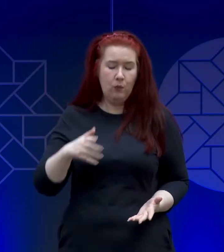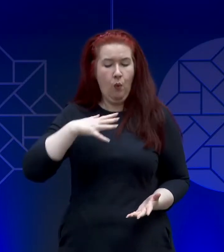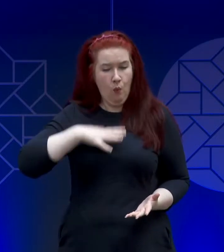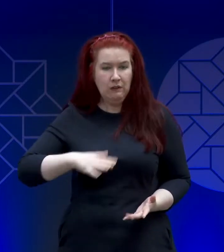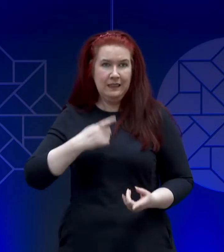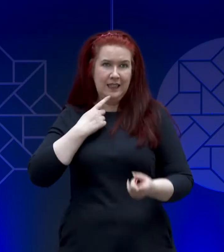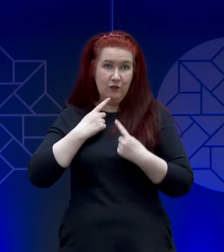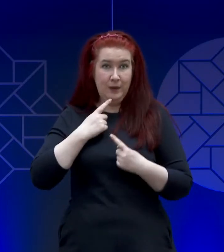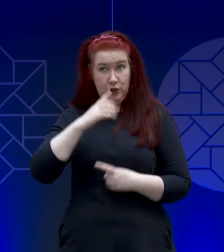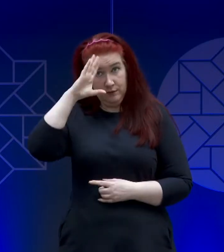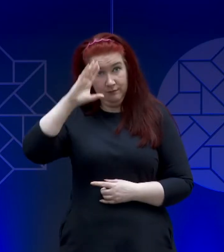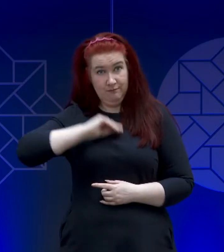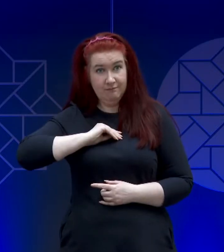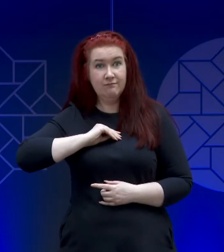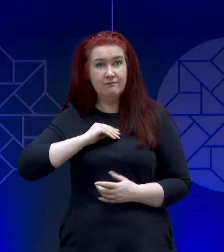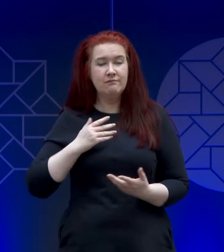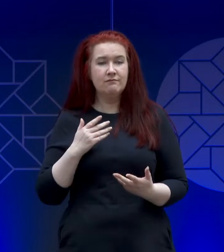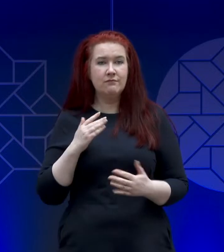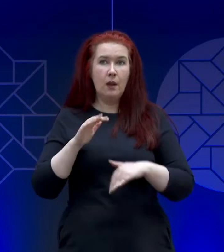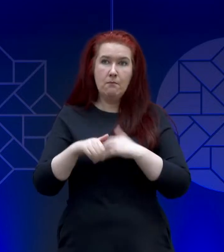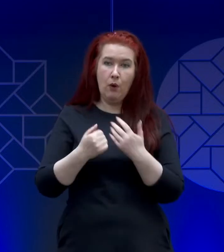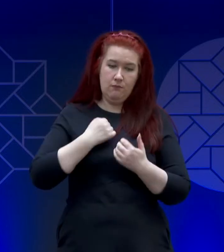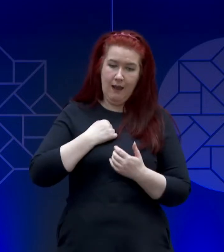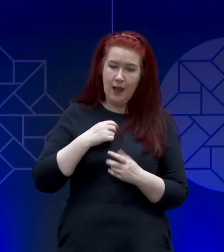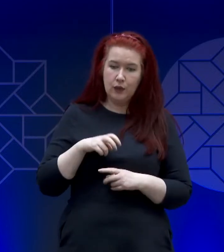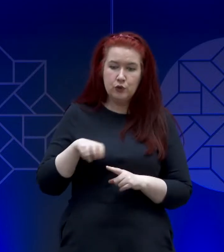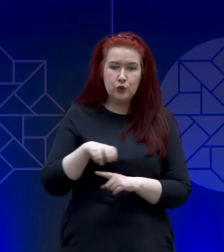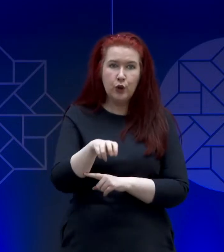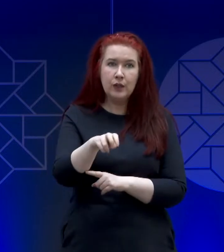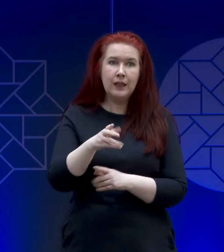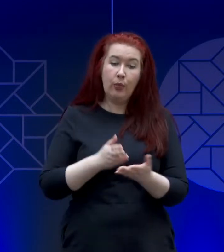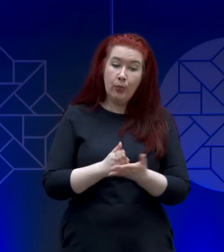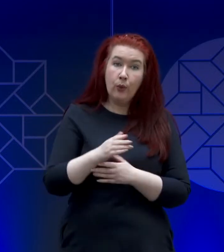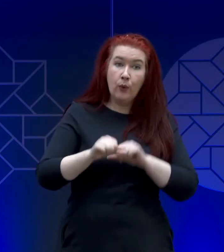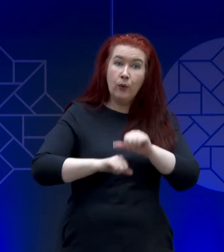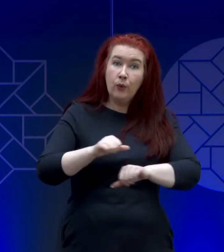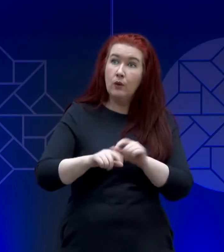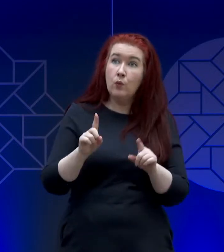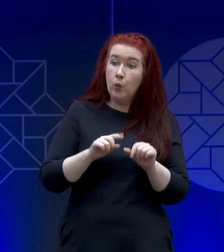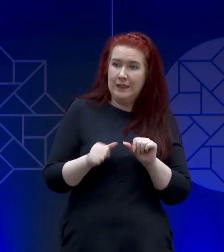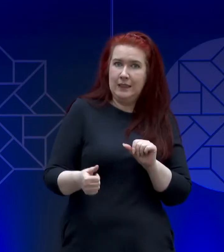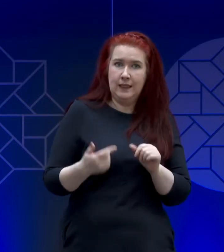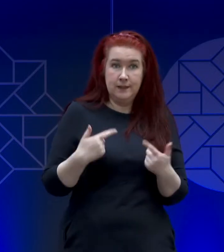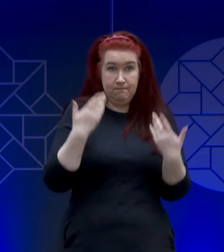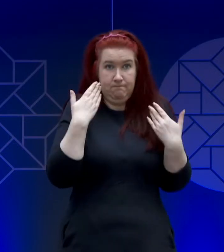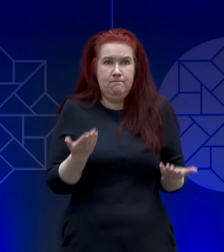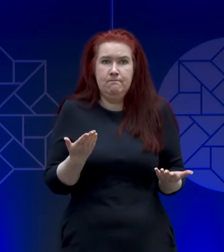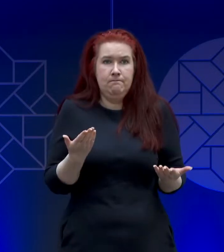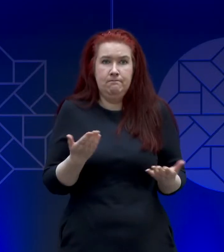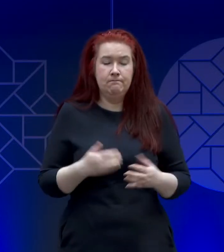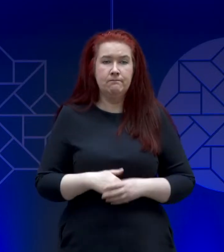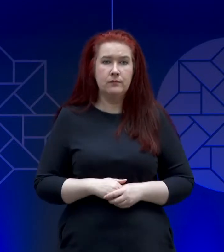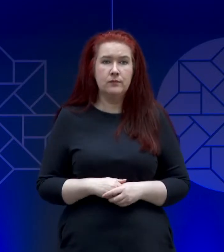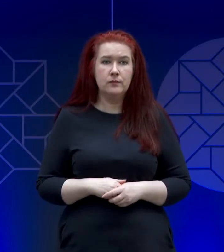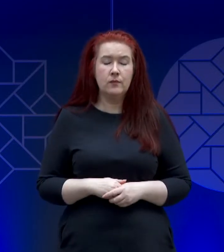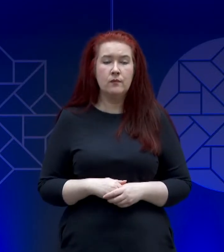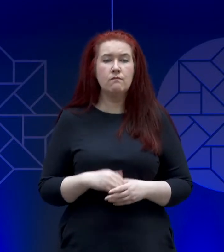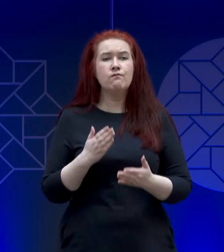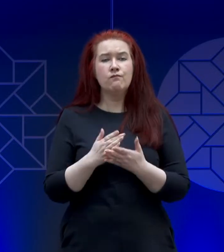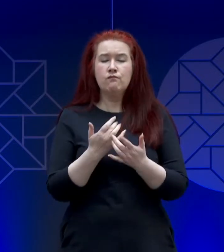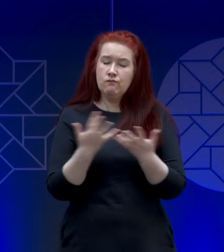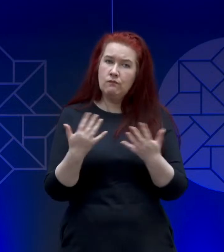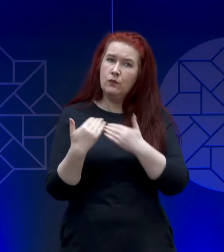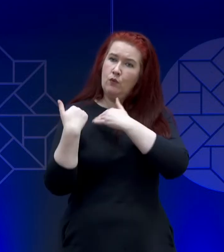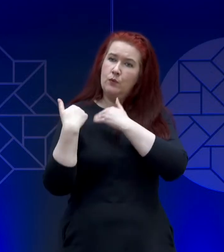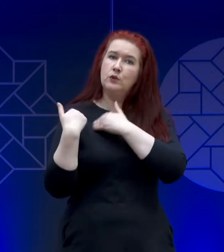and communication about their journey, their flow through the healthcare system. There's a huge burden of responsibility